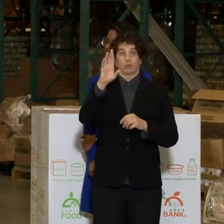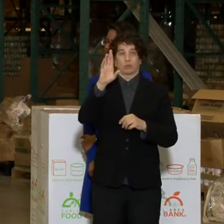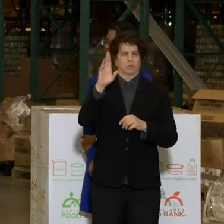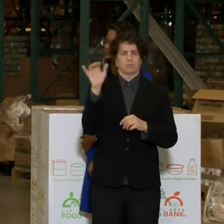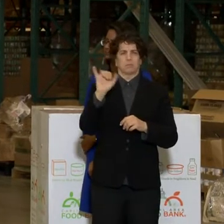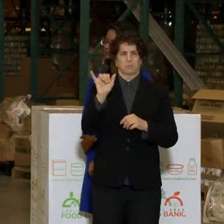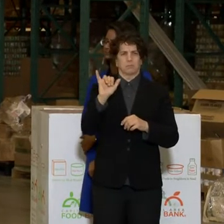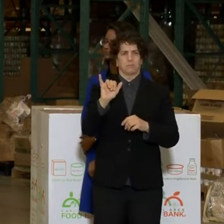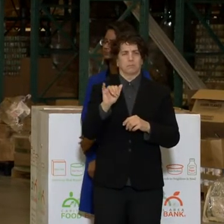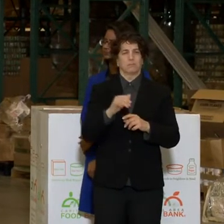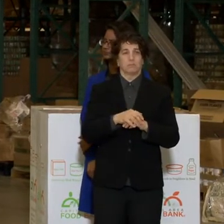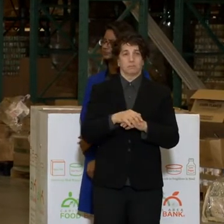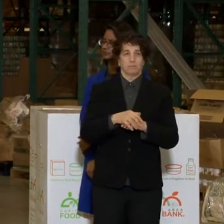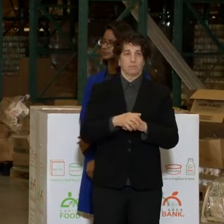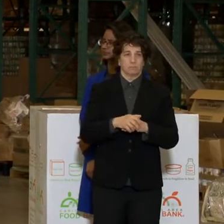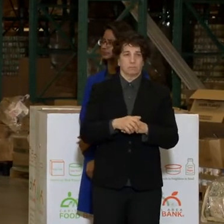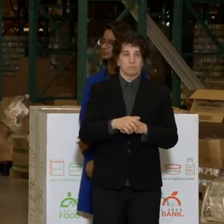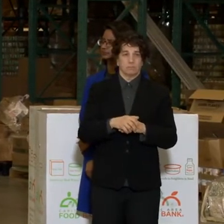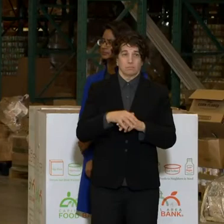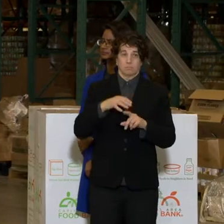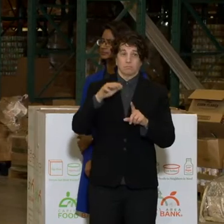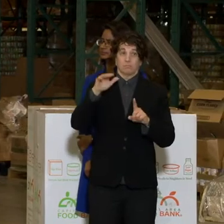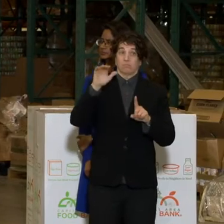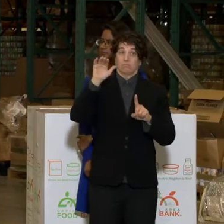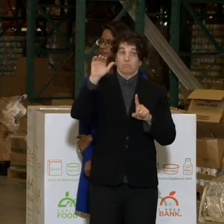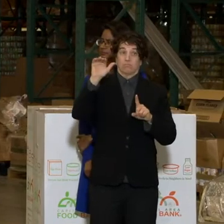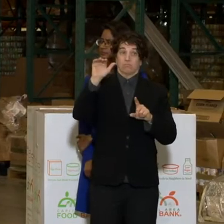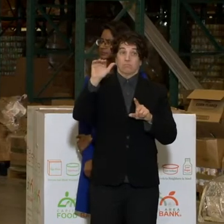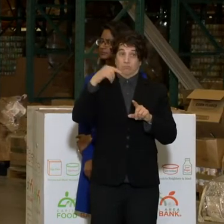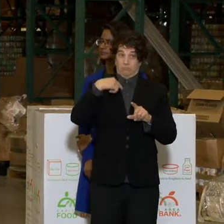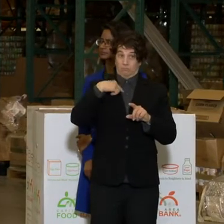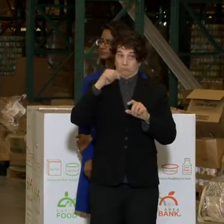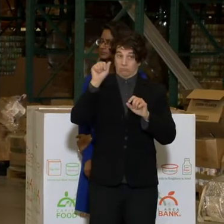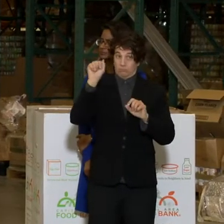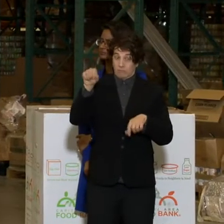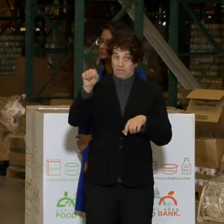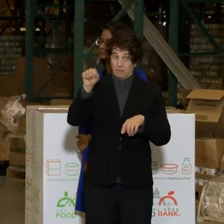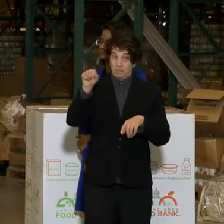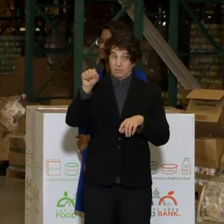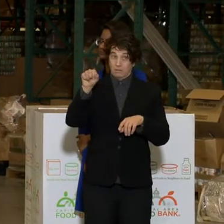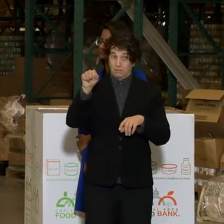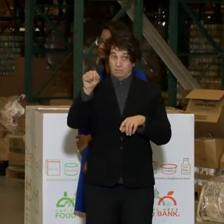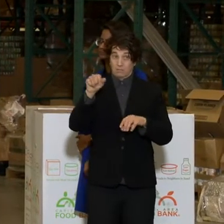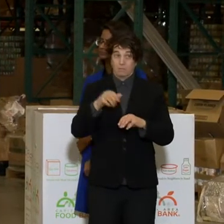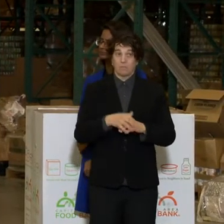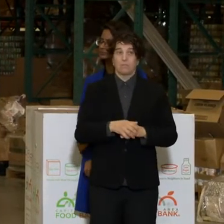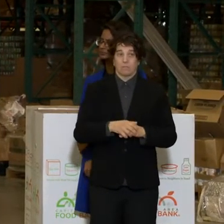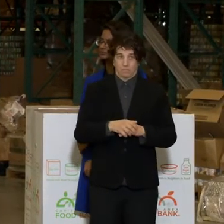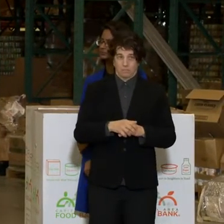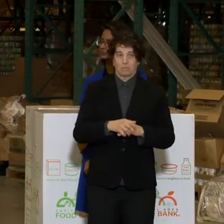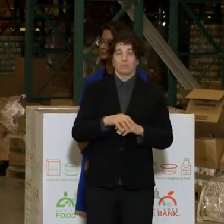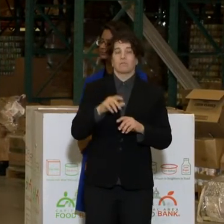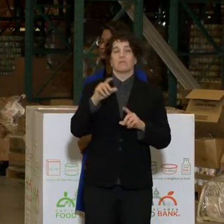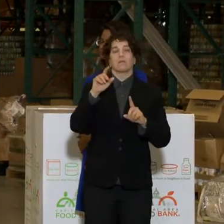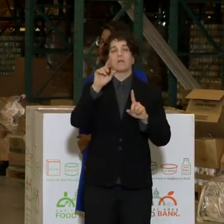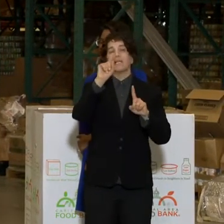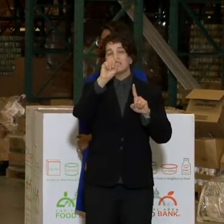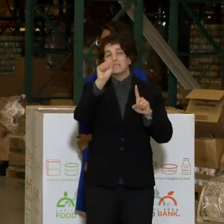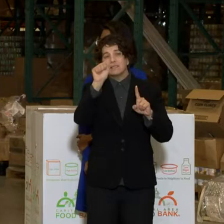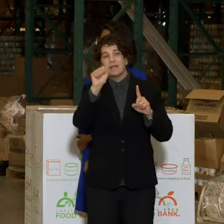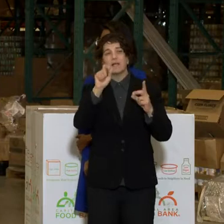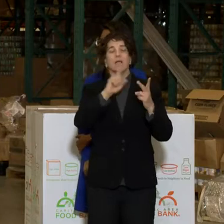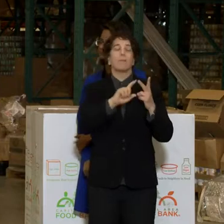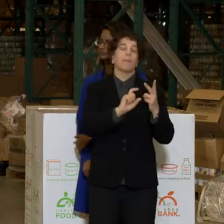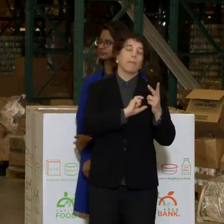provide benefits to essential staff. This is TSA workers, special police. These are folks who are